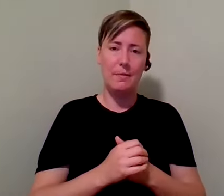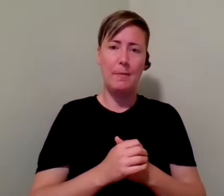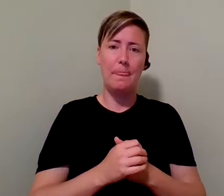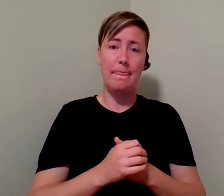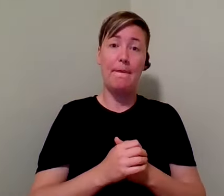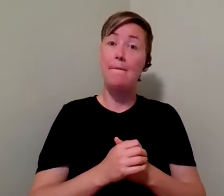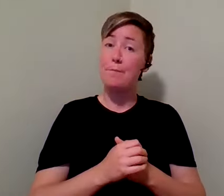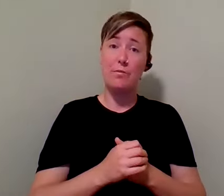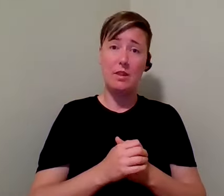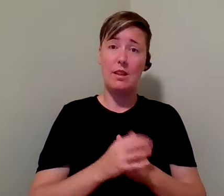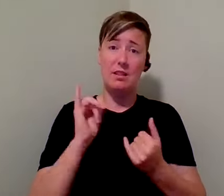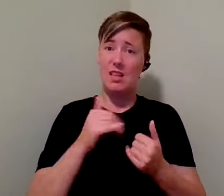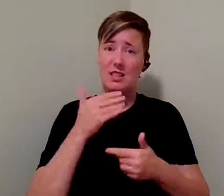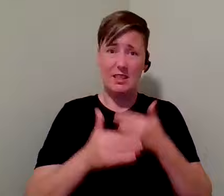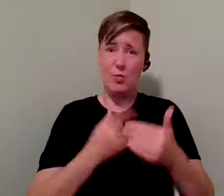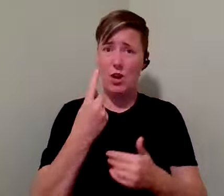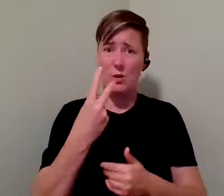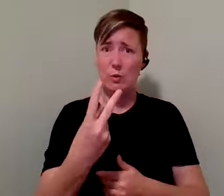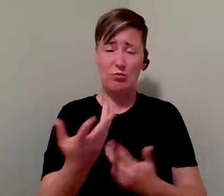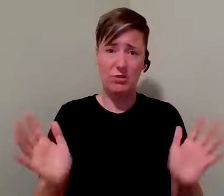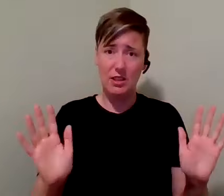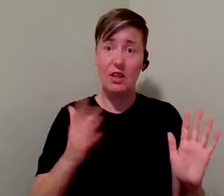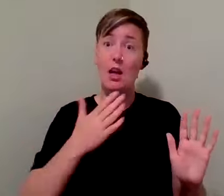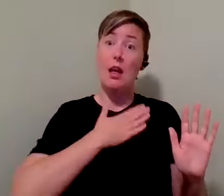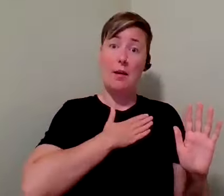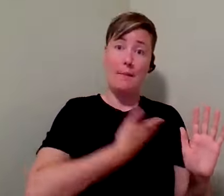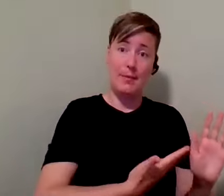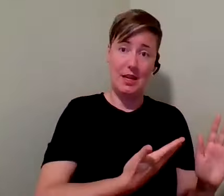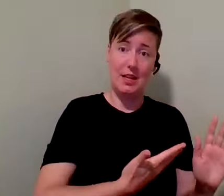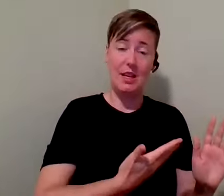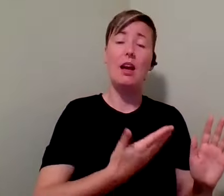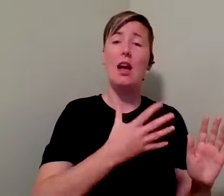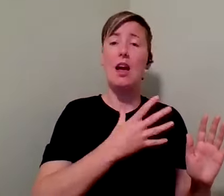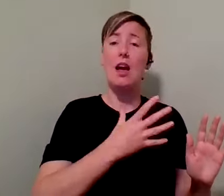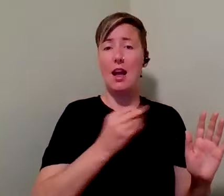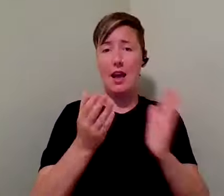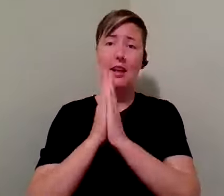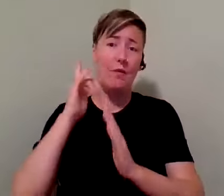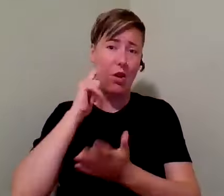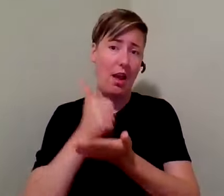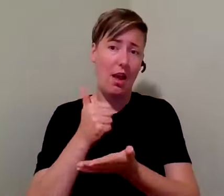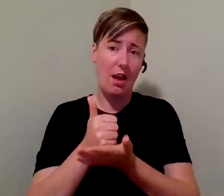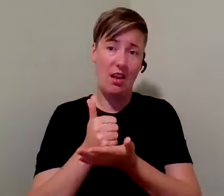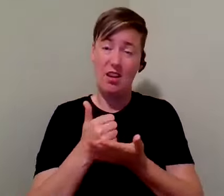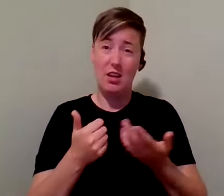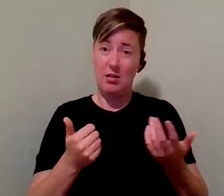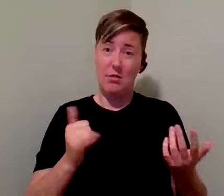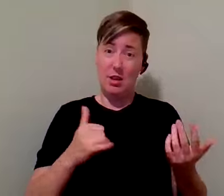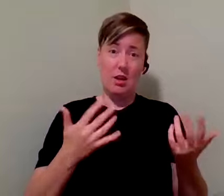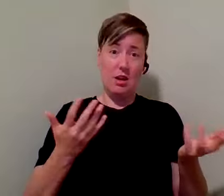that's step 1 and 2. I'm admitting in that simple statement that I'm as powerless today as I was